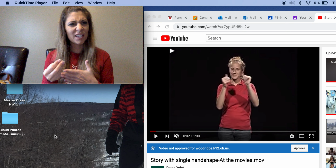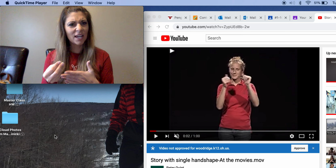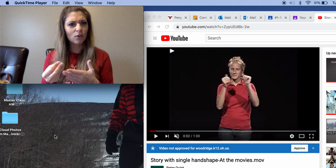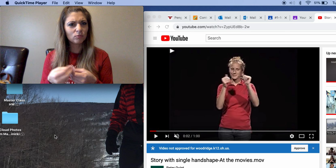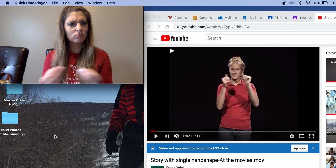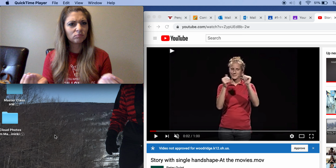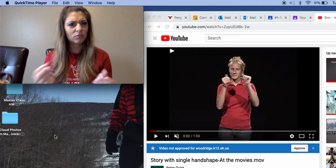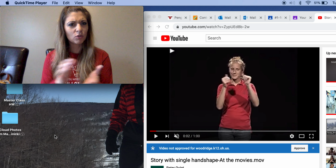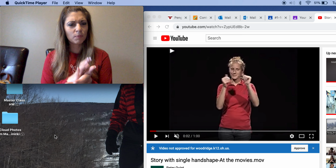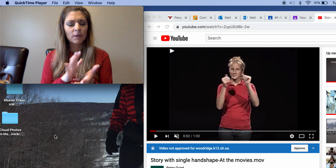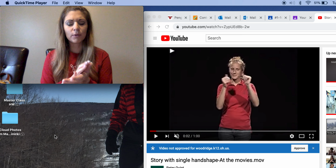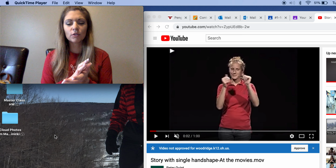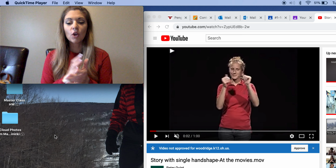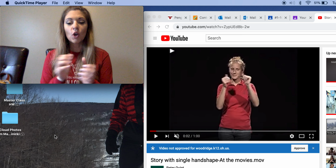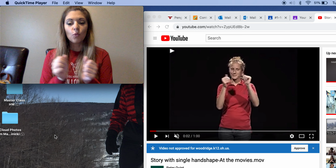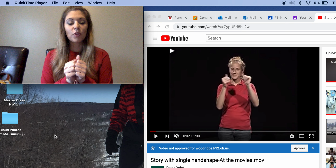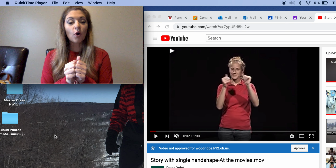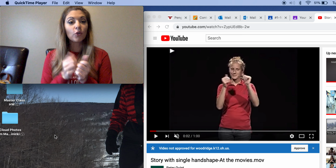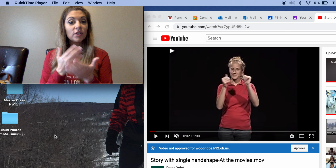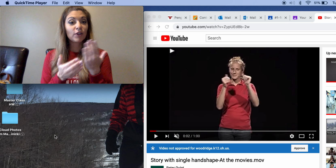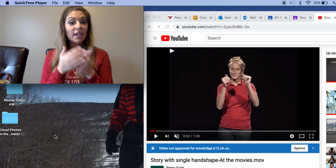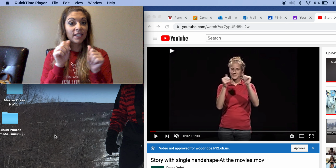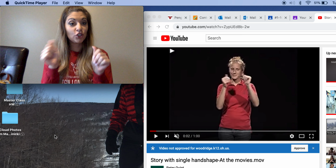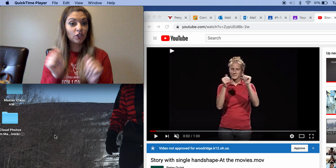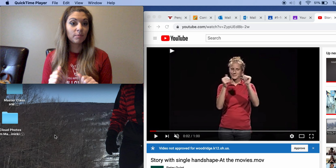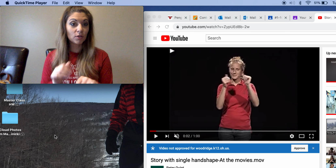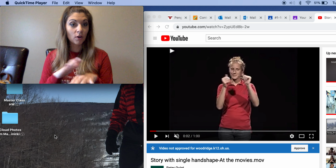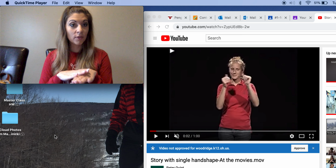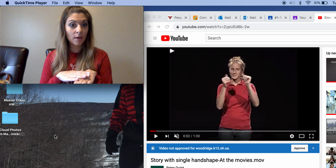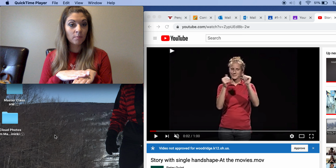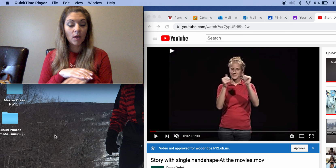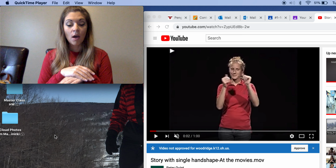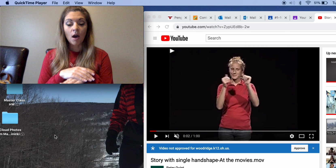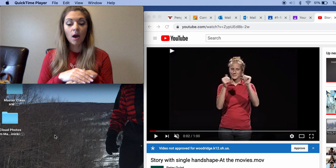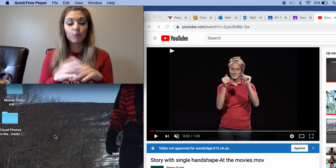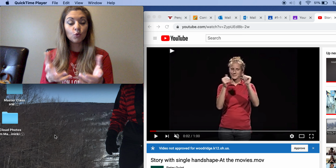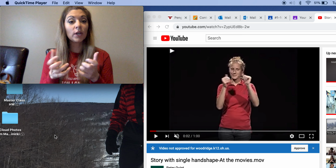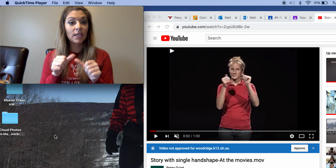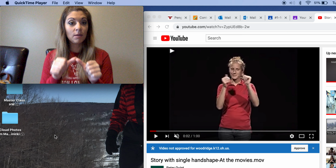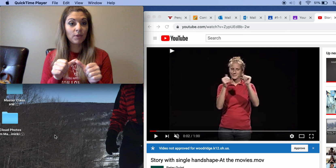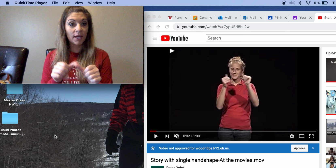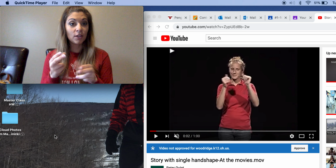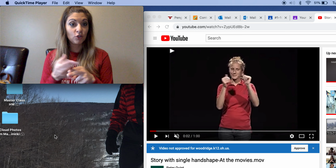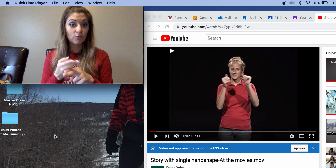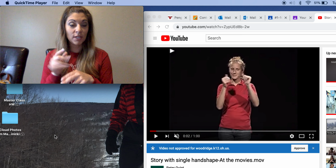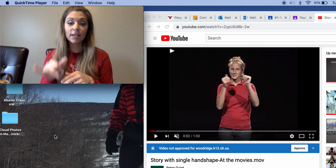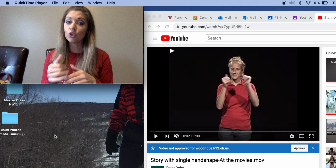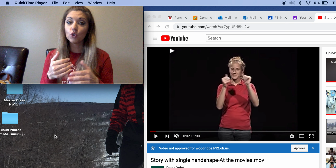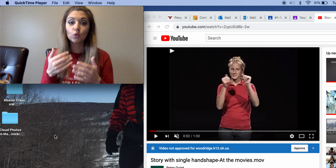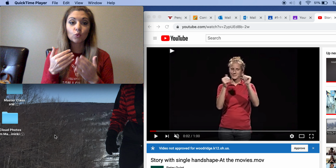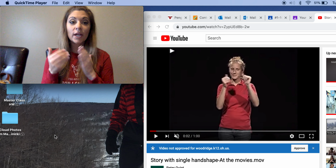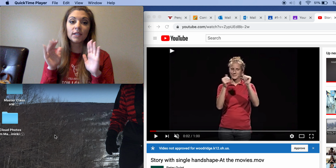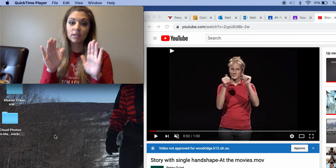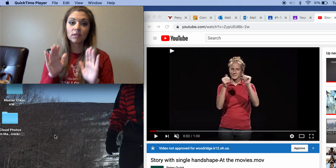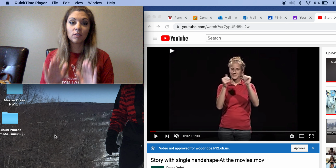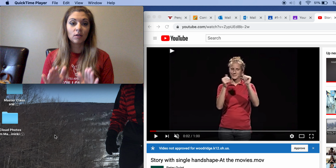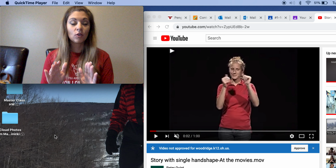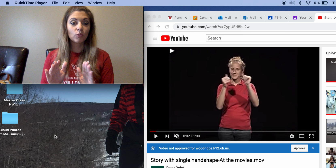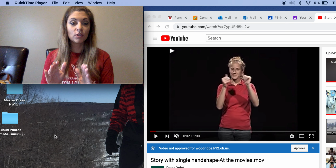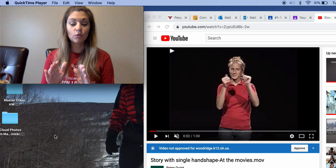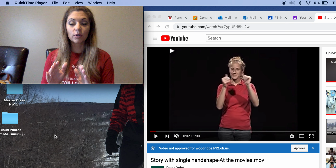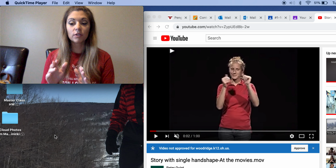that handout, those papers with all the different hand shapes on them. You want to keep that and use that. It's a